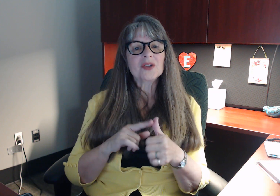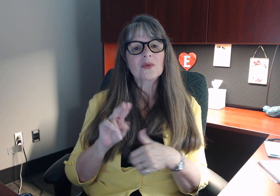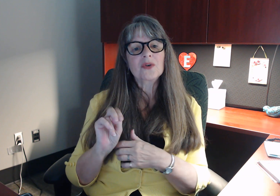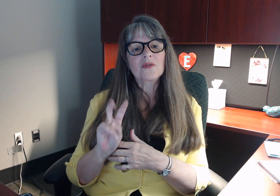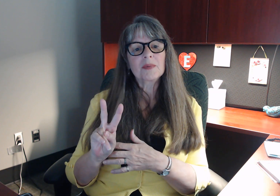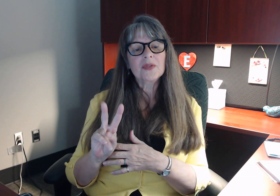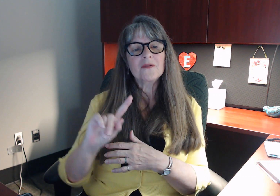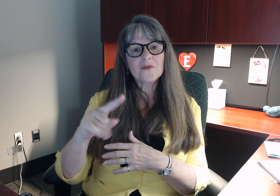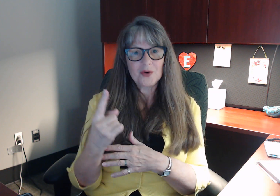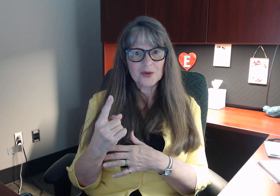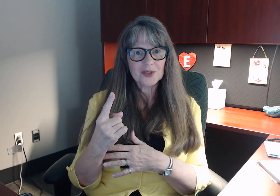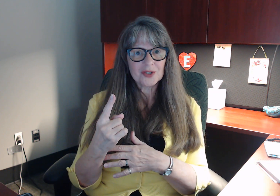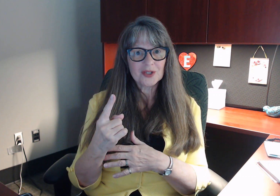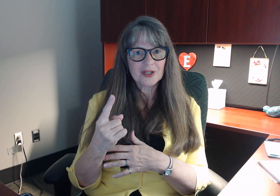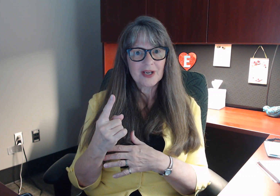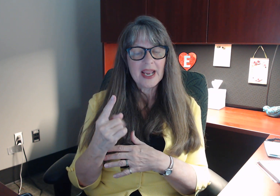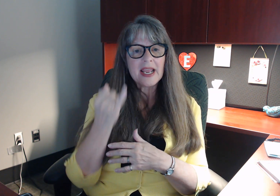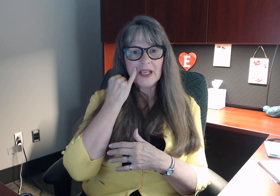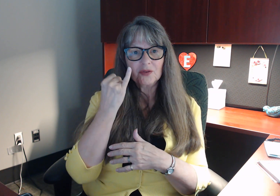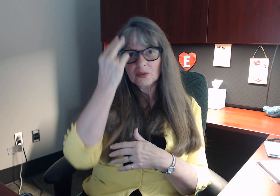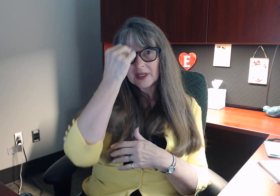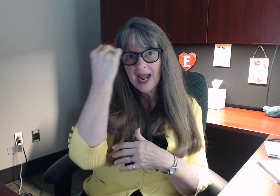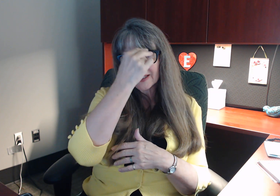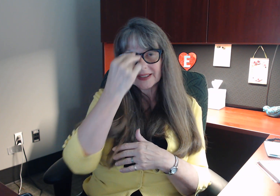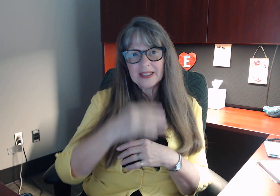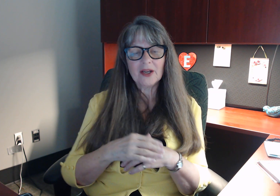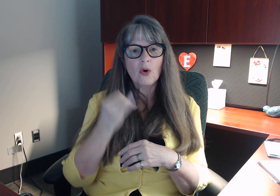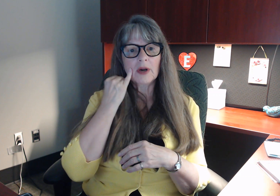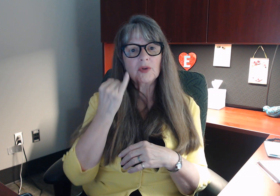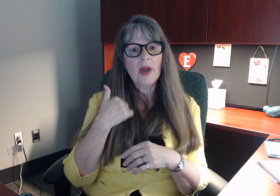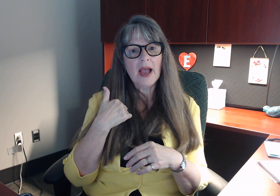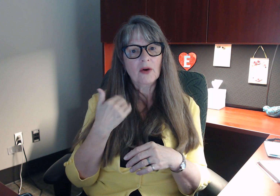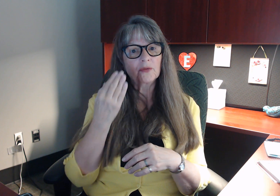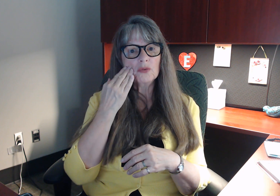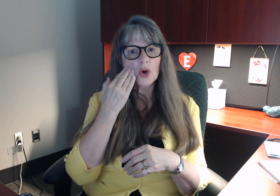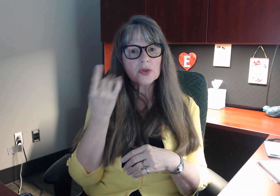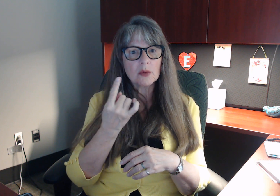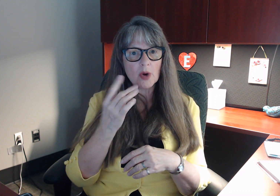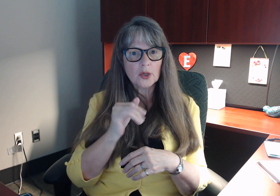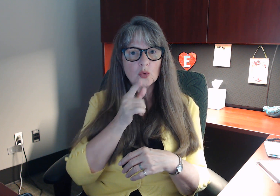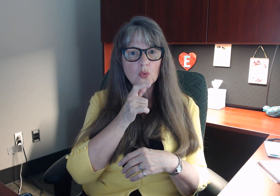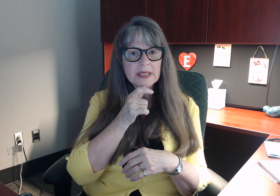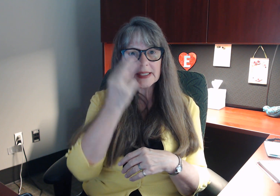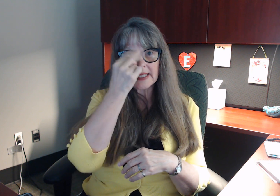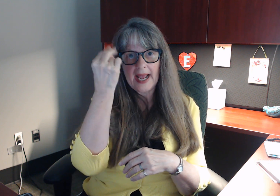So November the 1st, if you're Catholic, or if you know someone who is